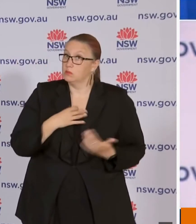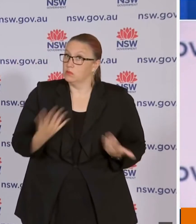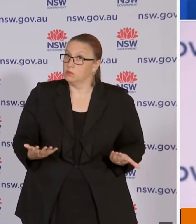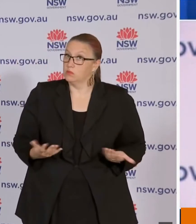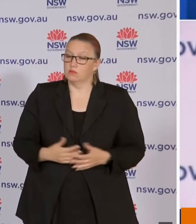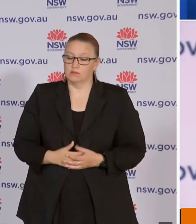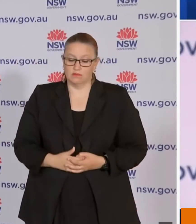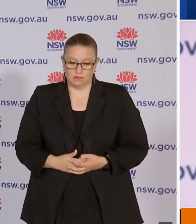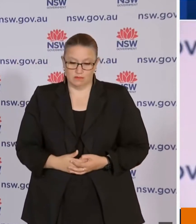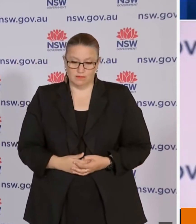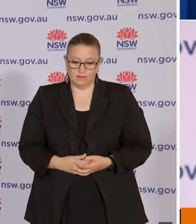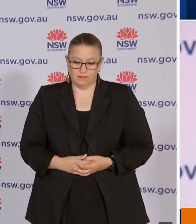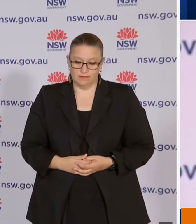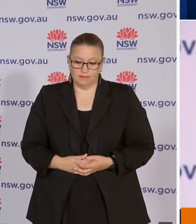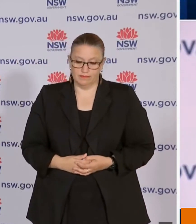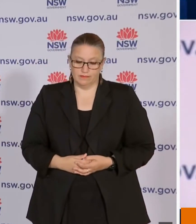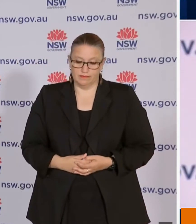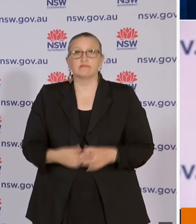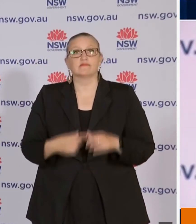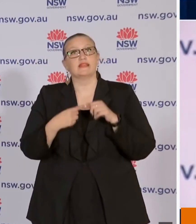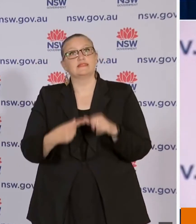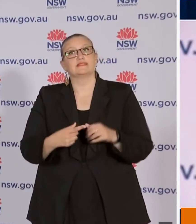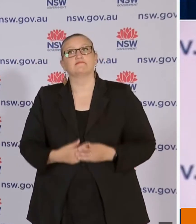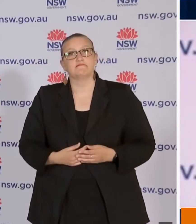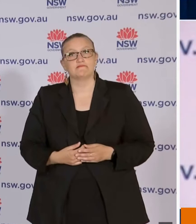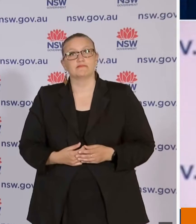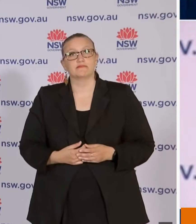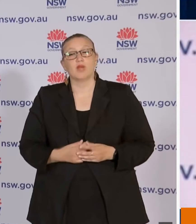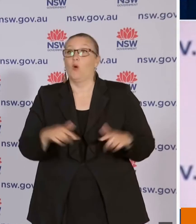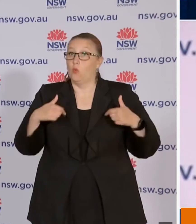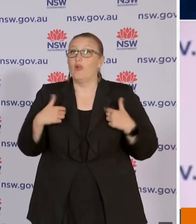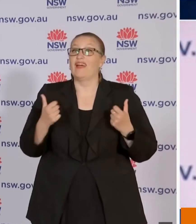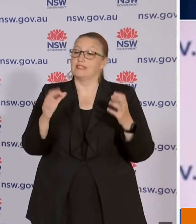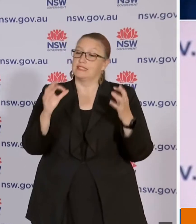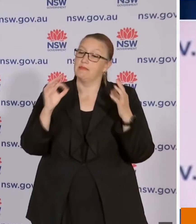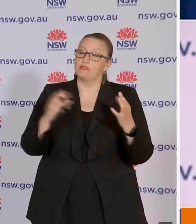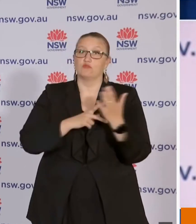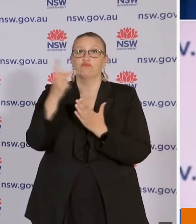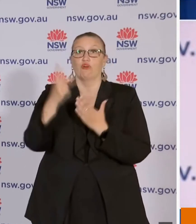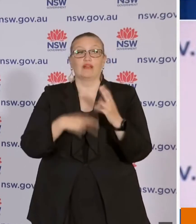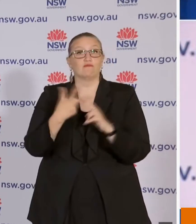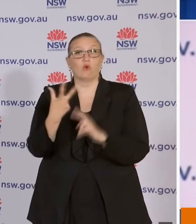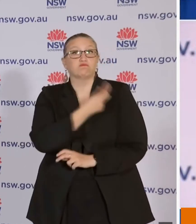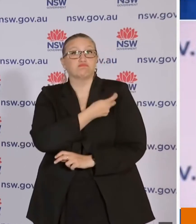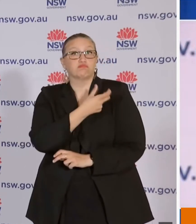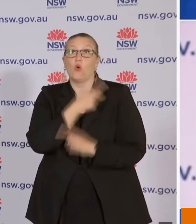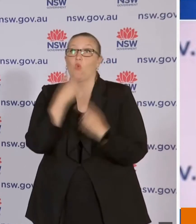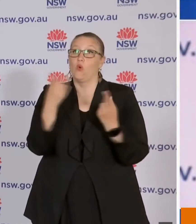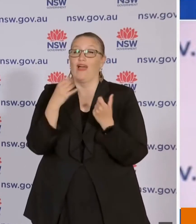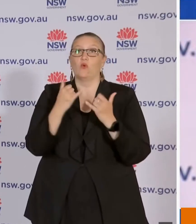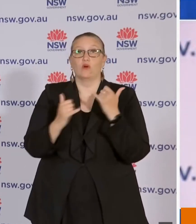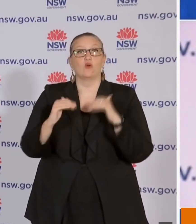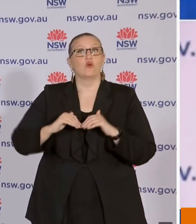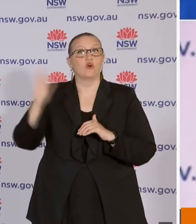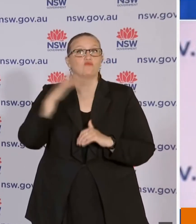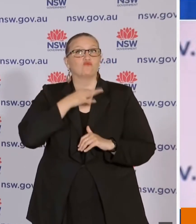for communities that are especially vulnerable. That is why we've targeted unapologetically younger people,